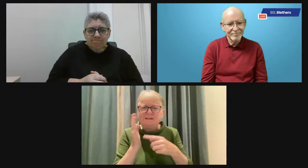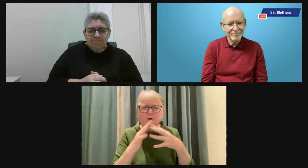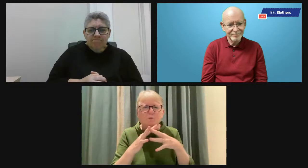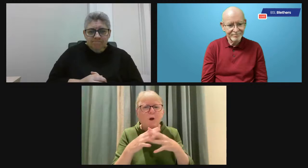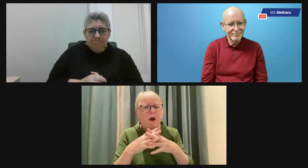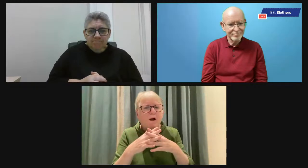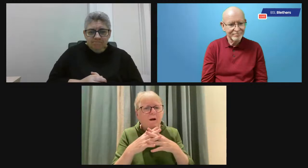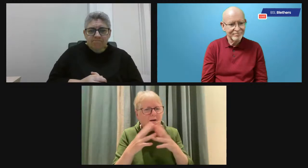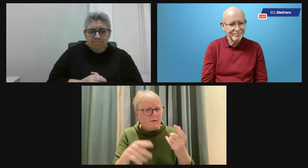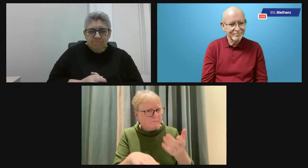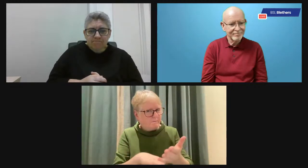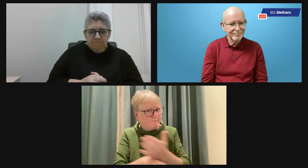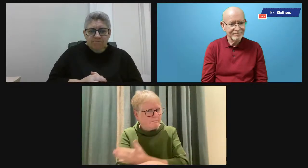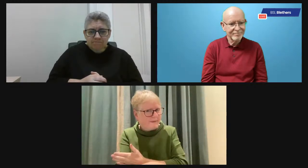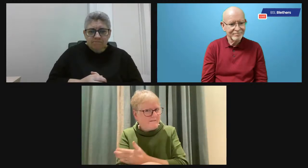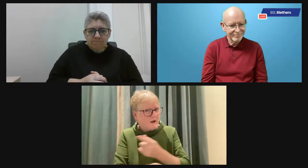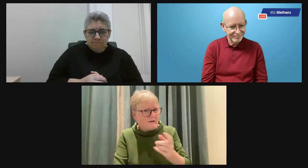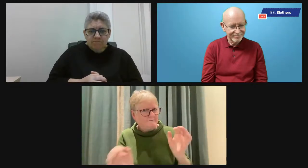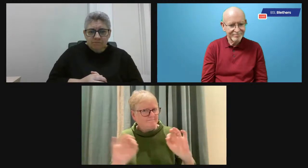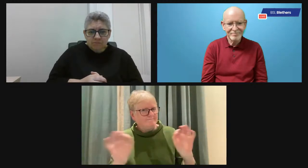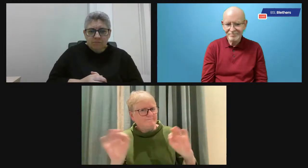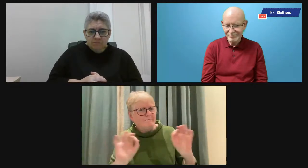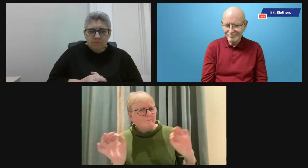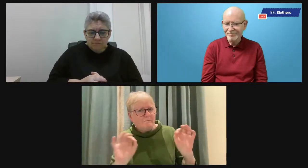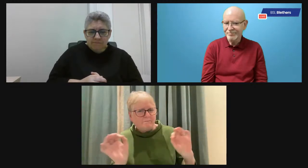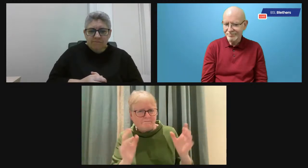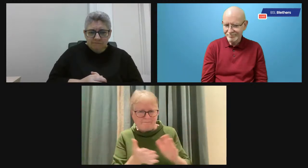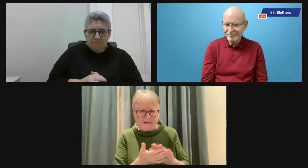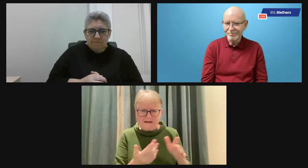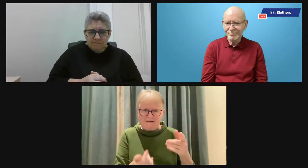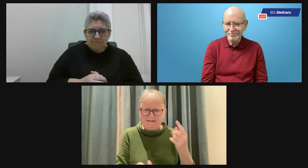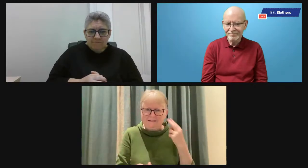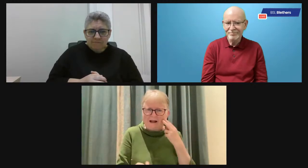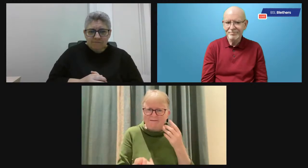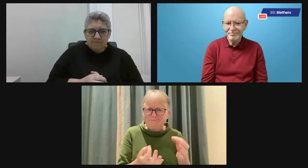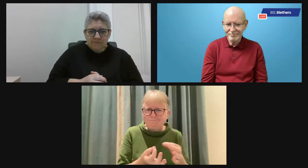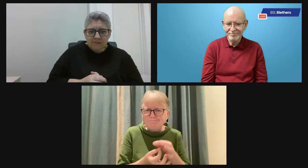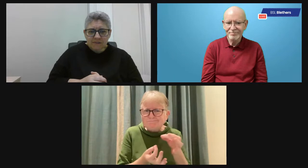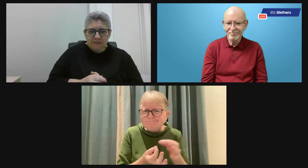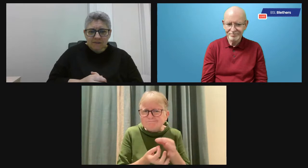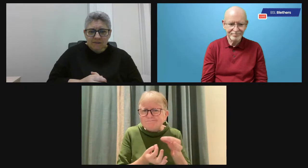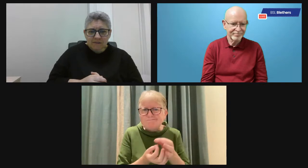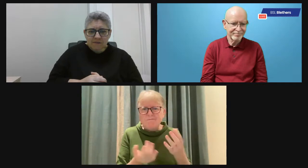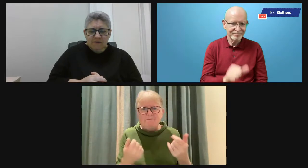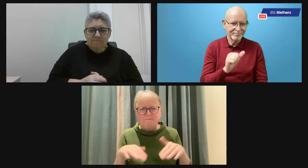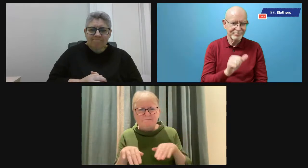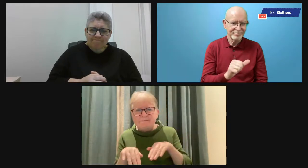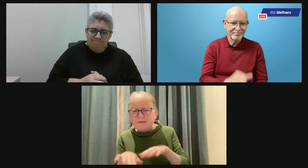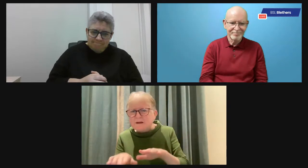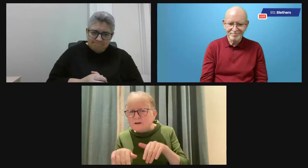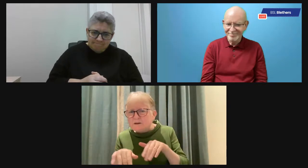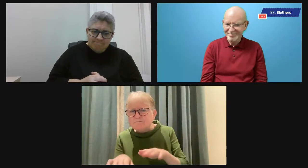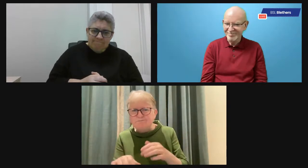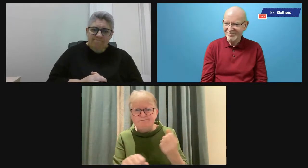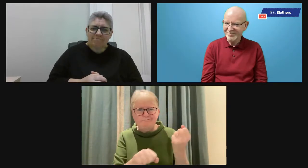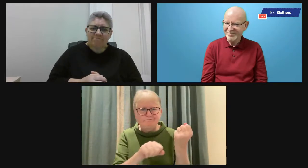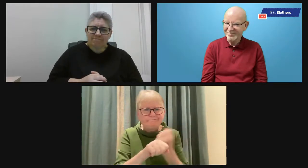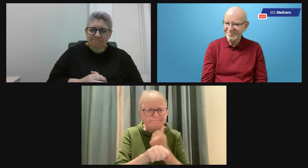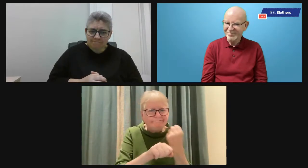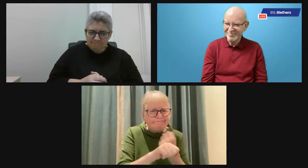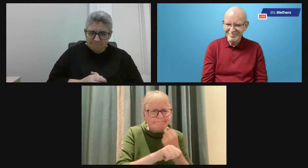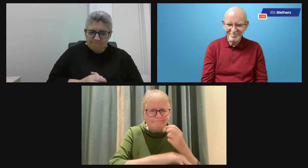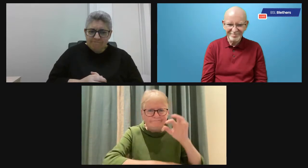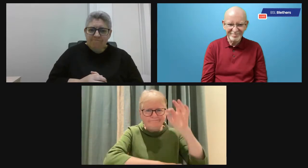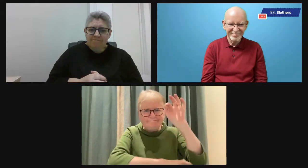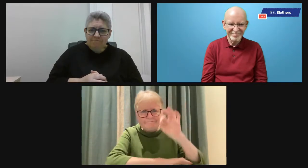because, this is before access to work, before ITW, anything like that. So that didn't exist. So deaf people were